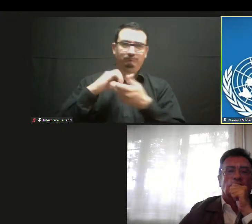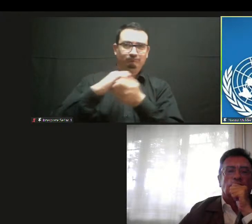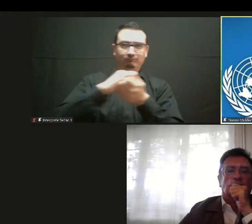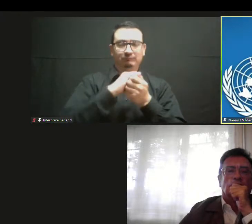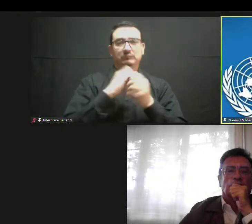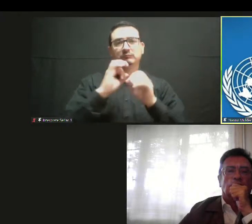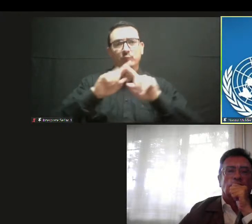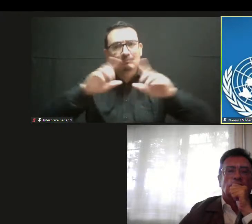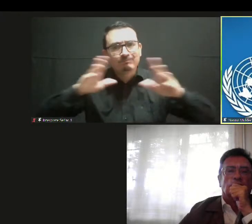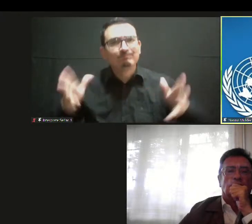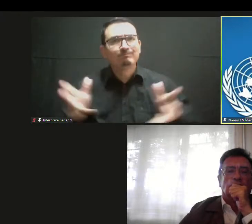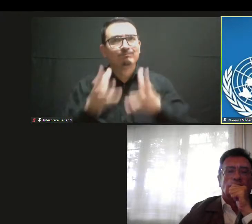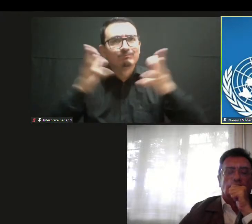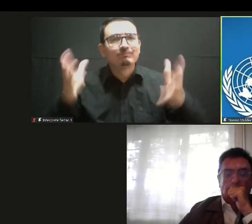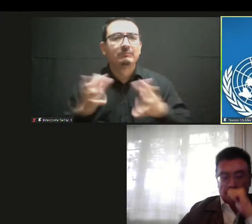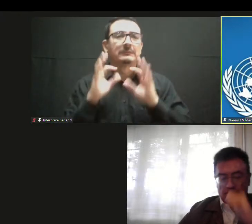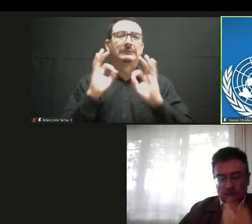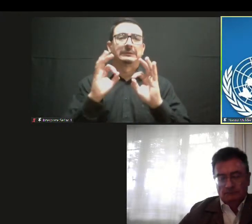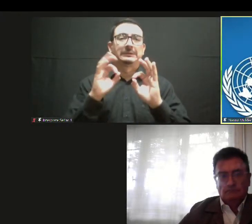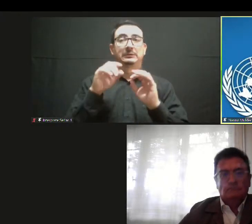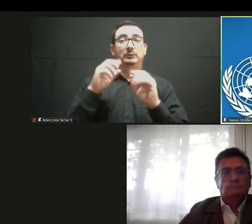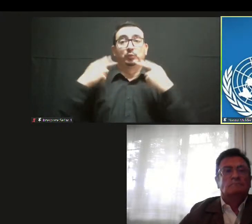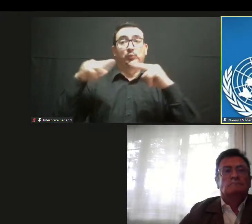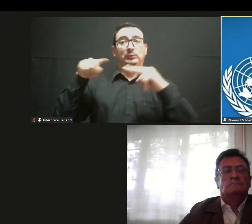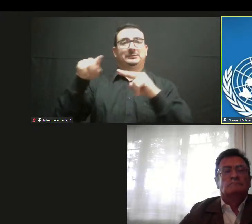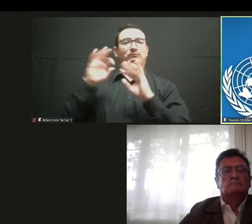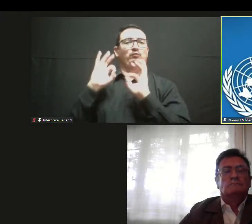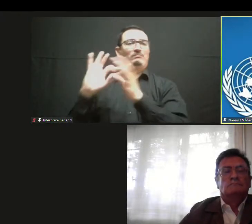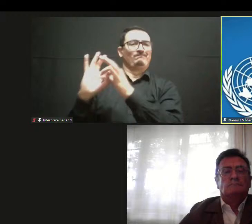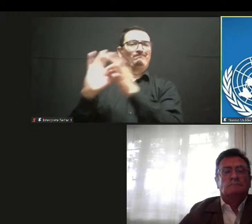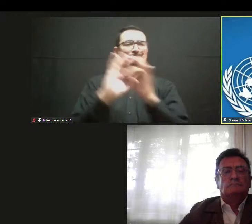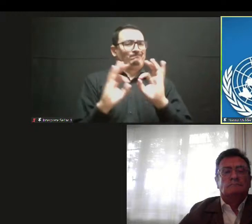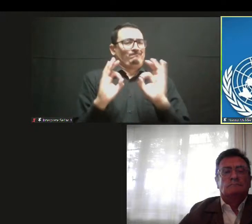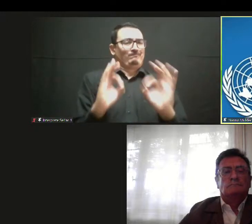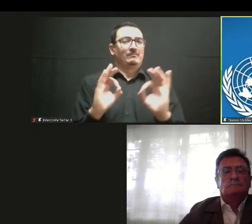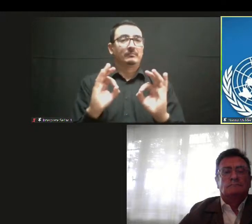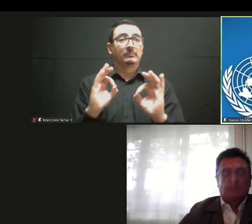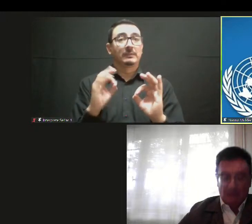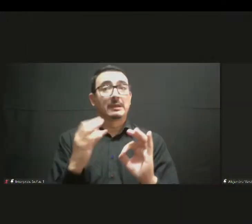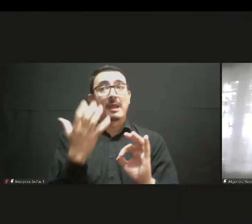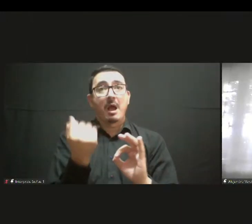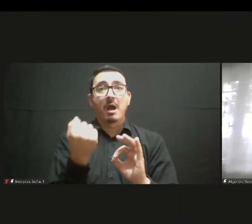this field in the Americas. Please go ahead for 6 minutes.